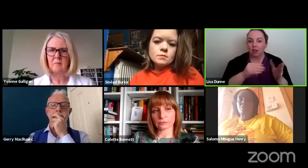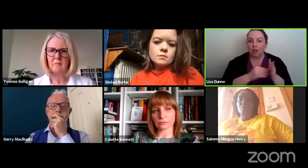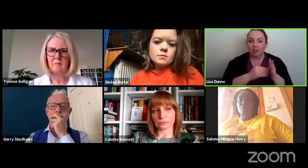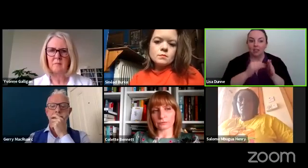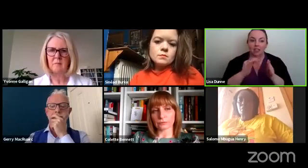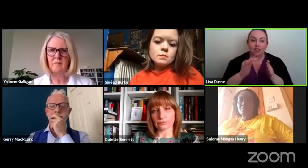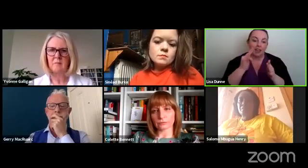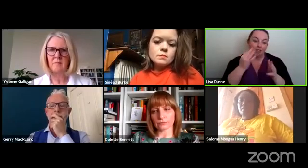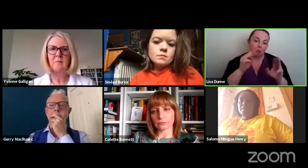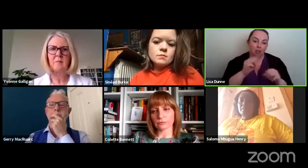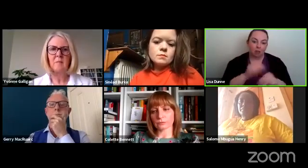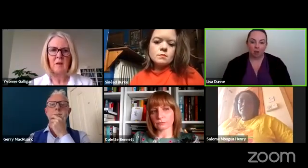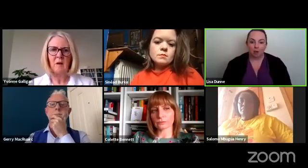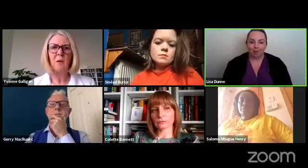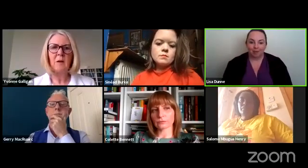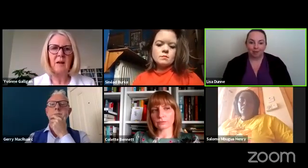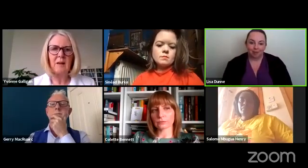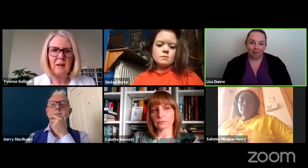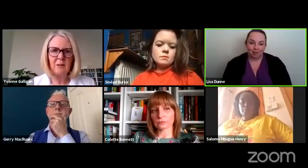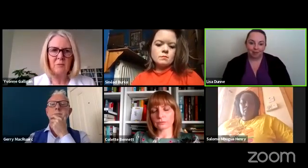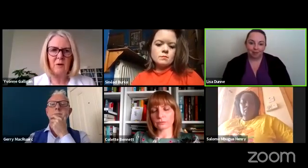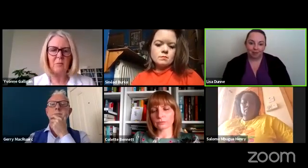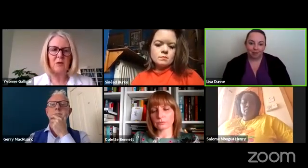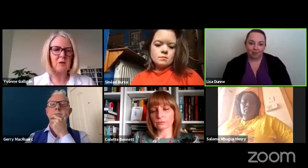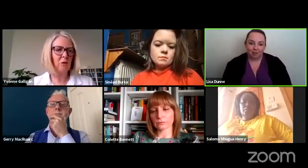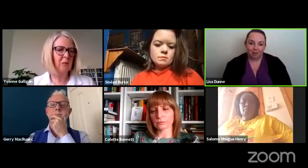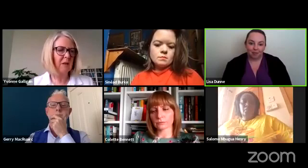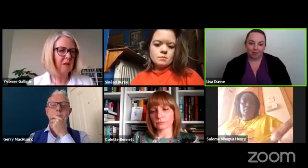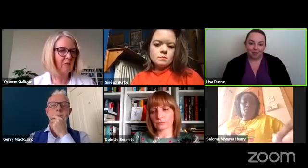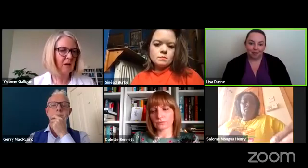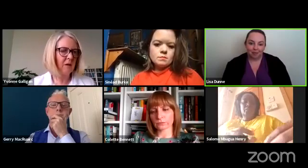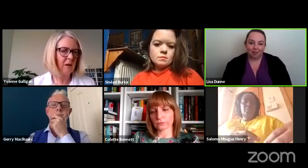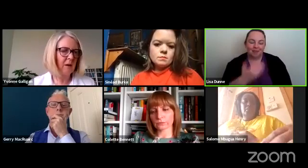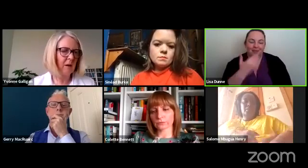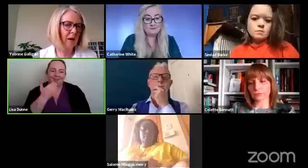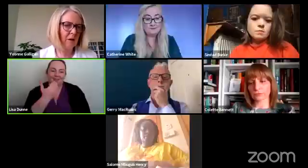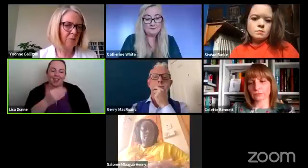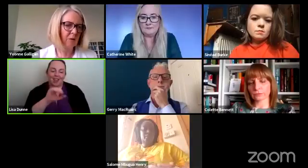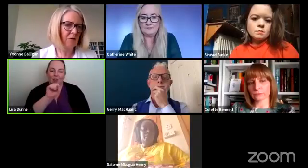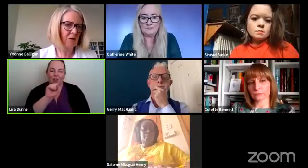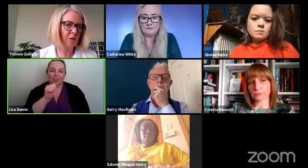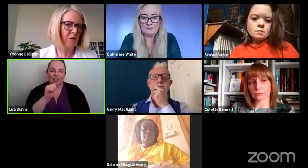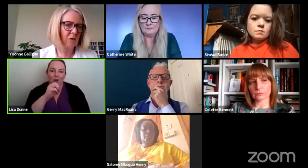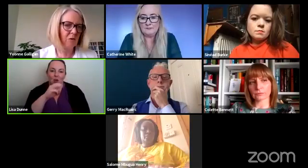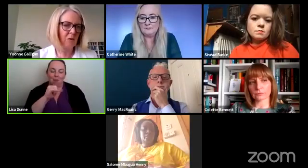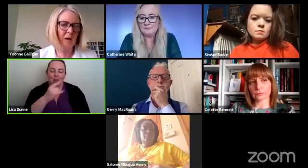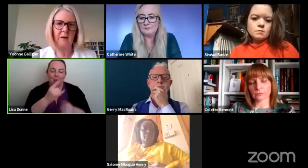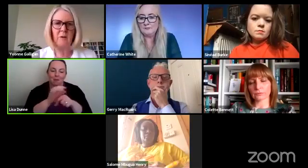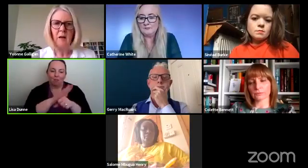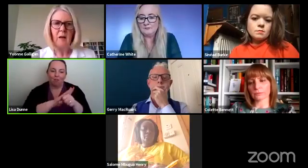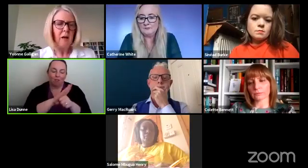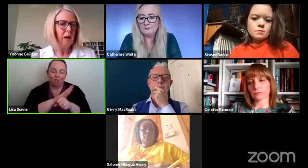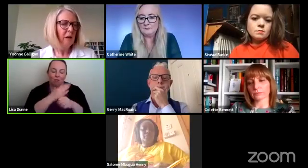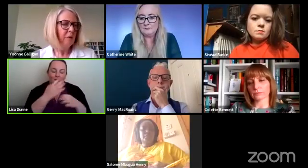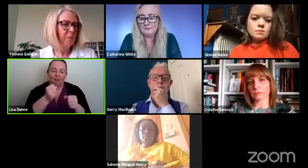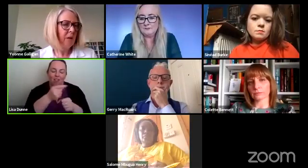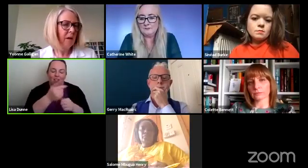all possible. Okay, thank you very much, Salome. That's very helpful to have.